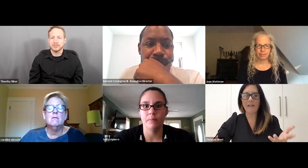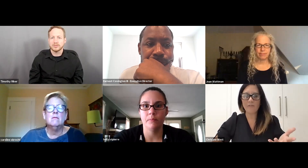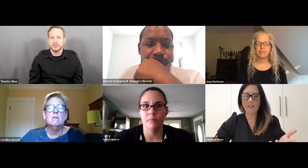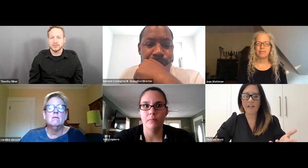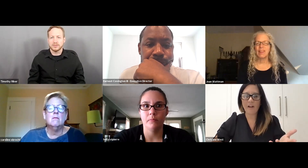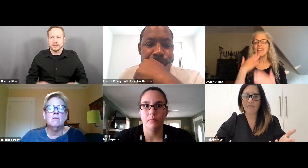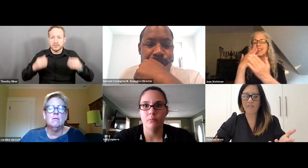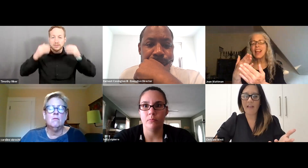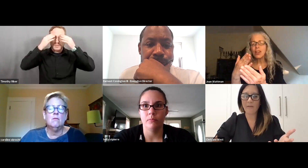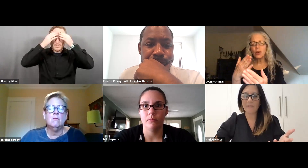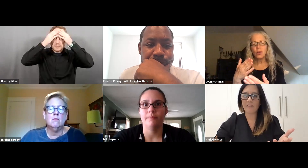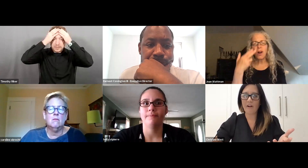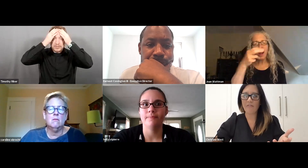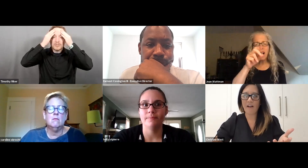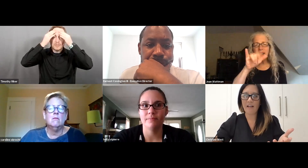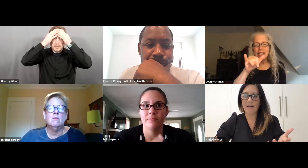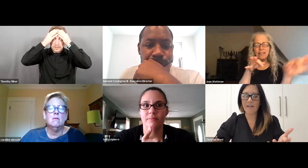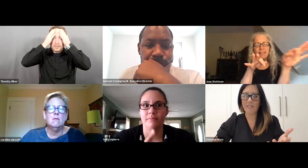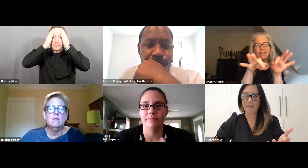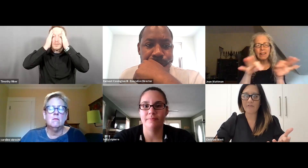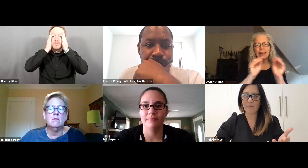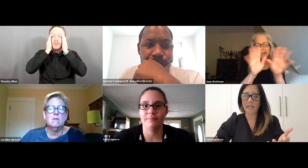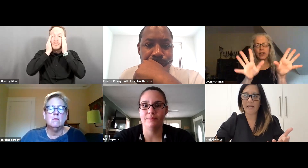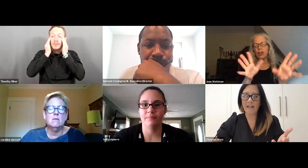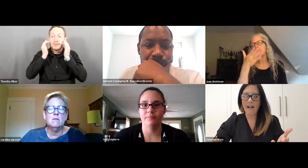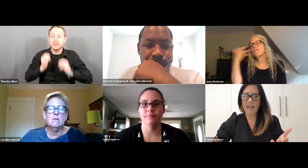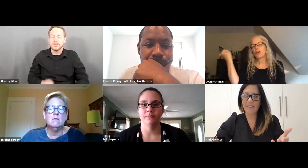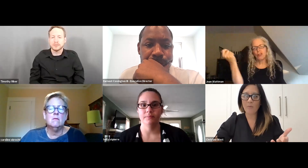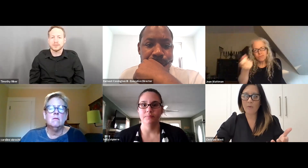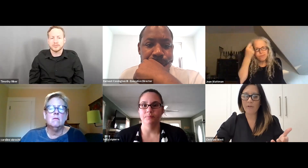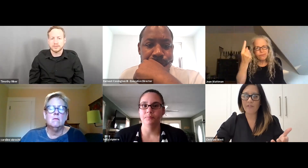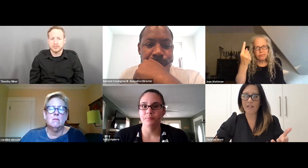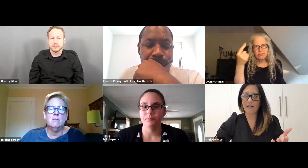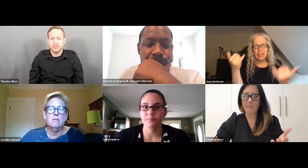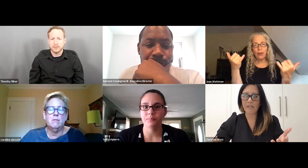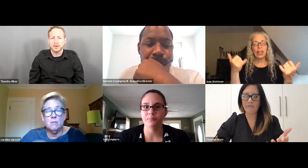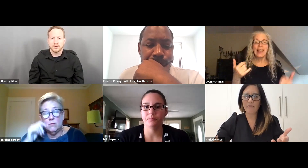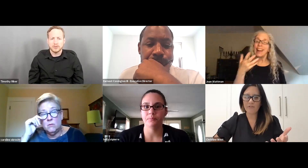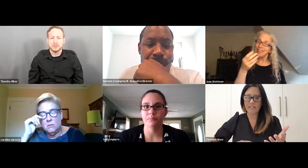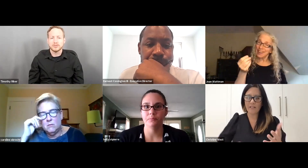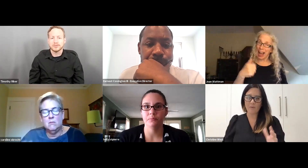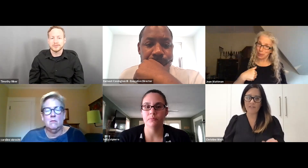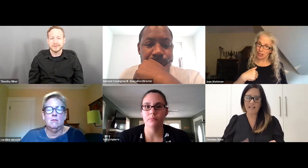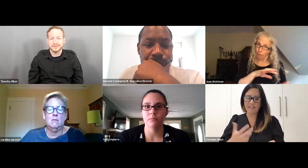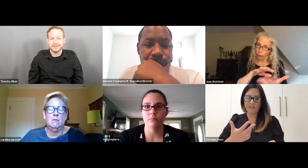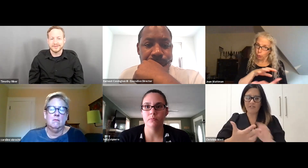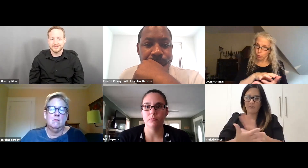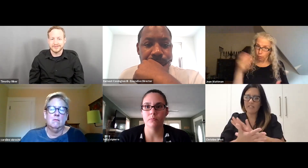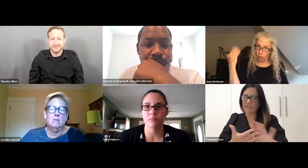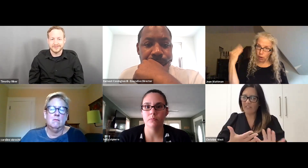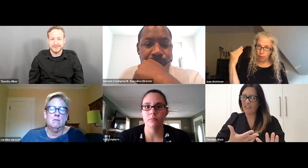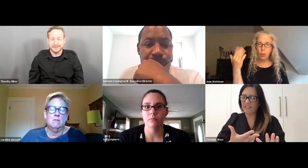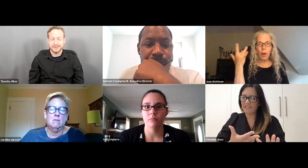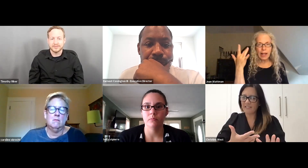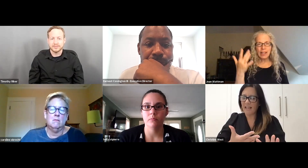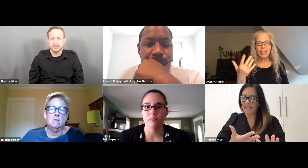you, Tim. No, Holly, that was very helpful. That helped to clarify things for me. I think what was a bit confusing was that there's 3